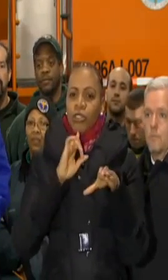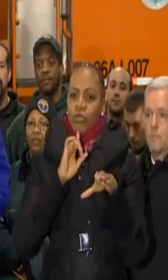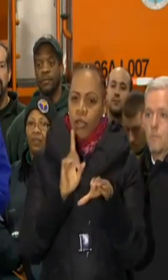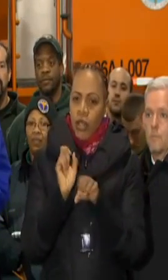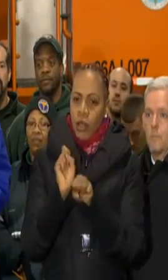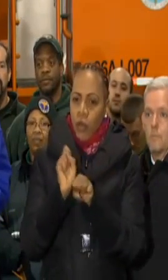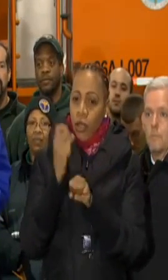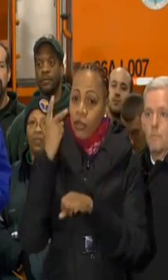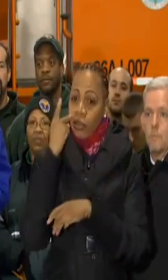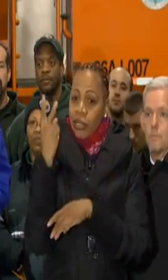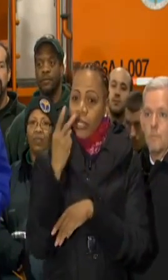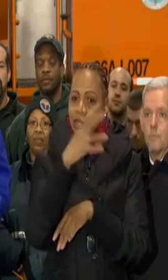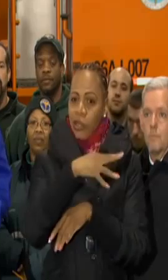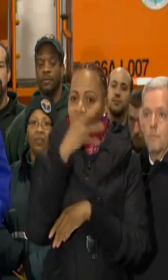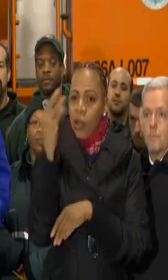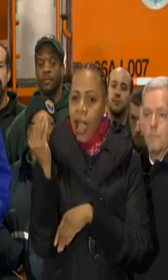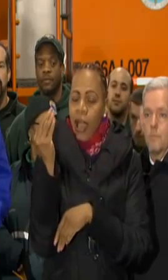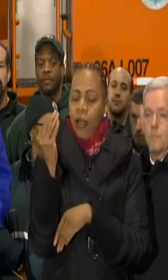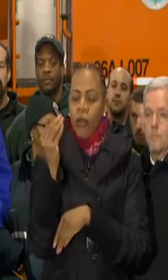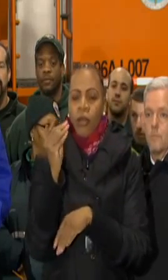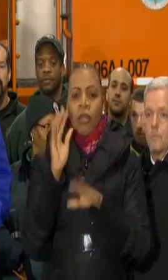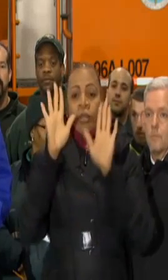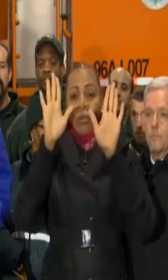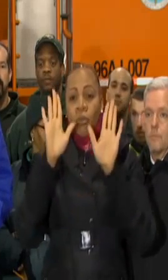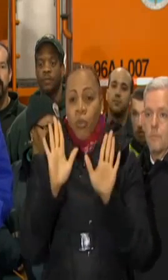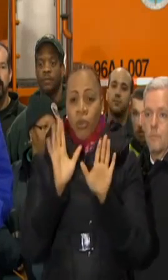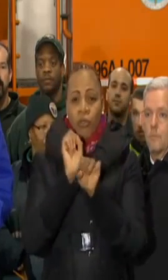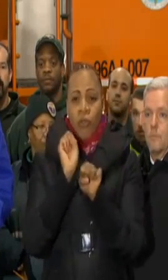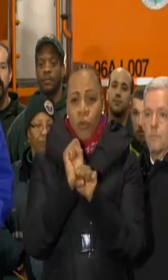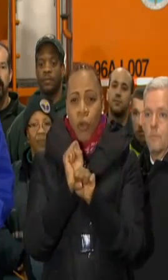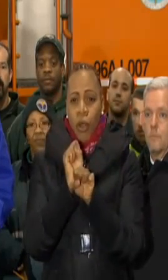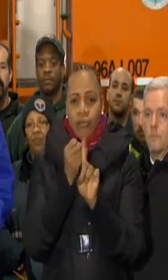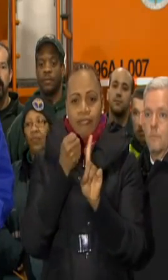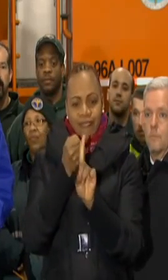see as you go out there the extraordinary impact they've had already.